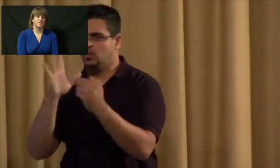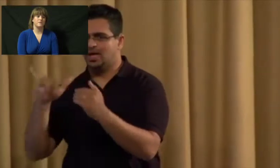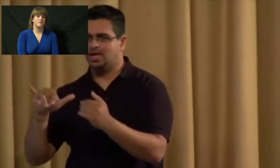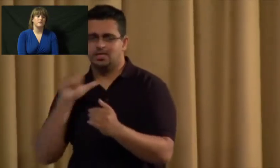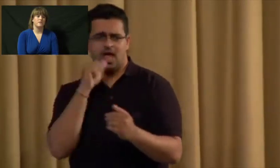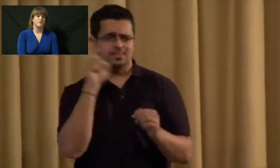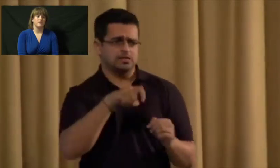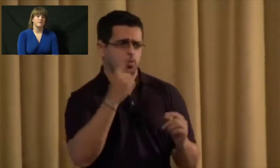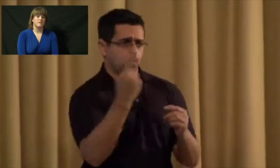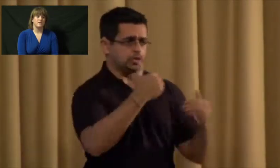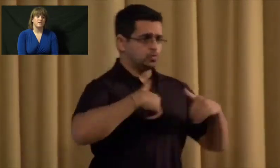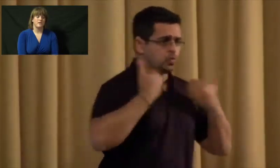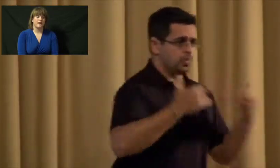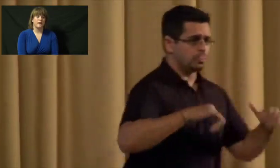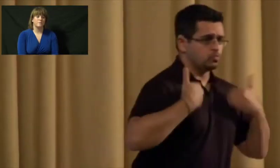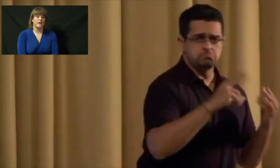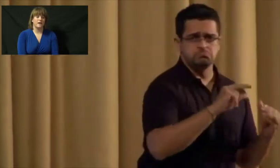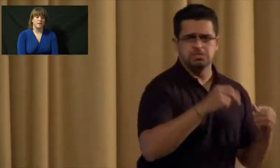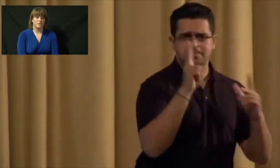Peer-to-peer can help anyone.